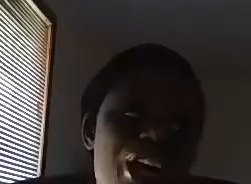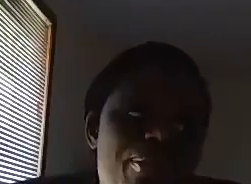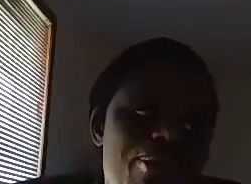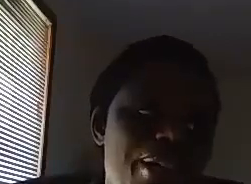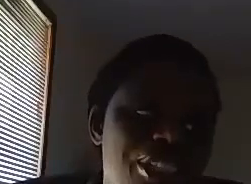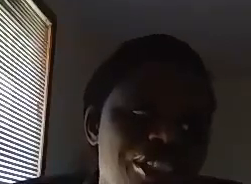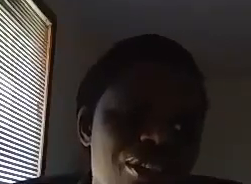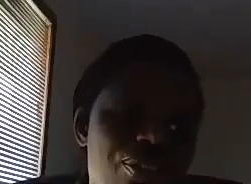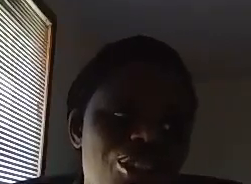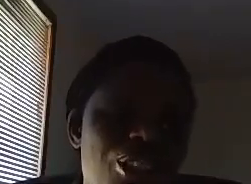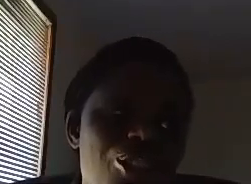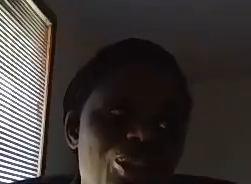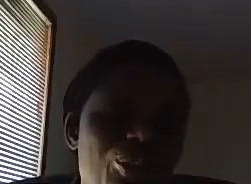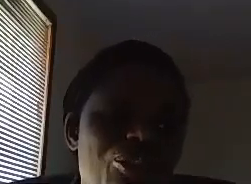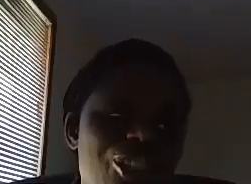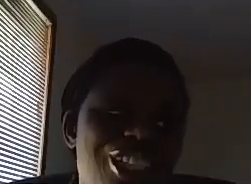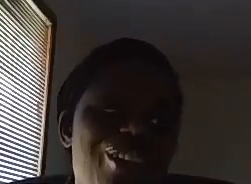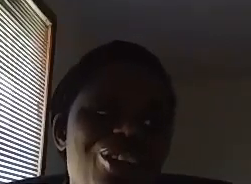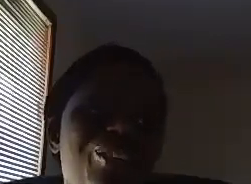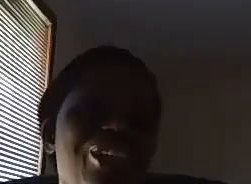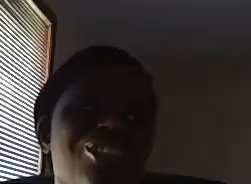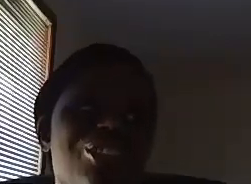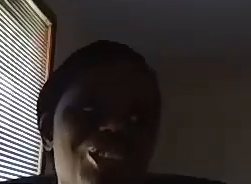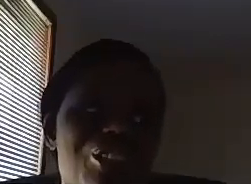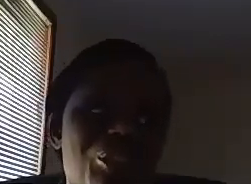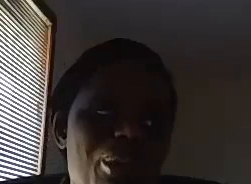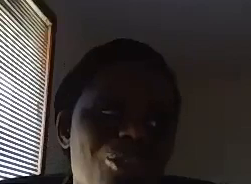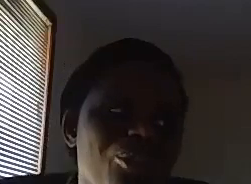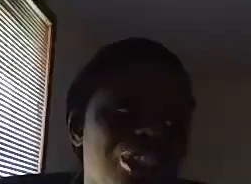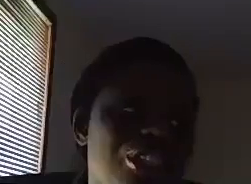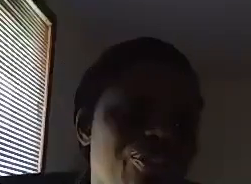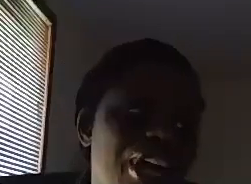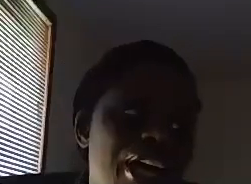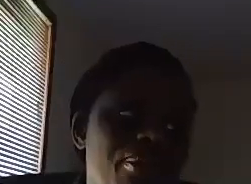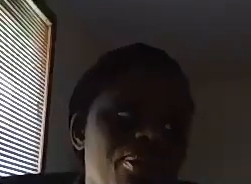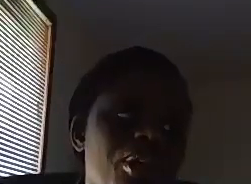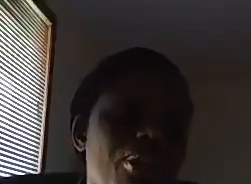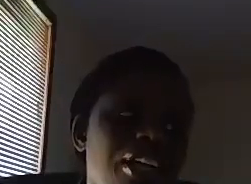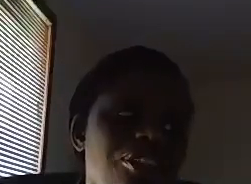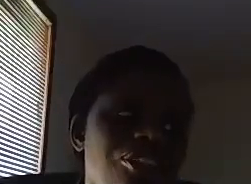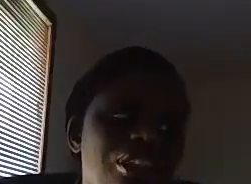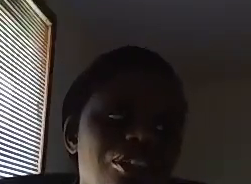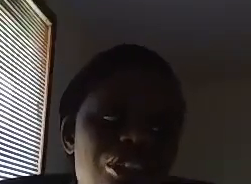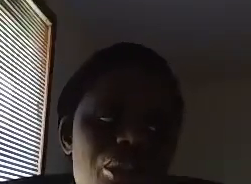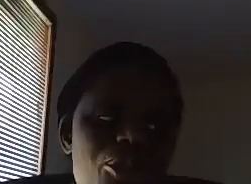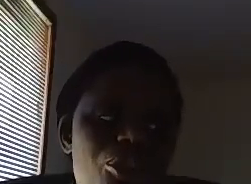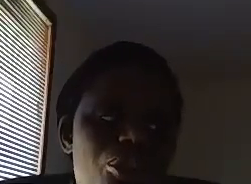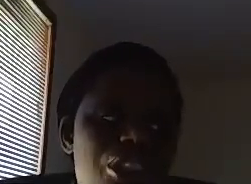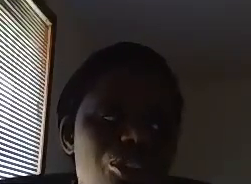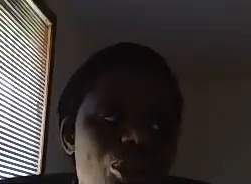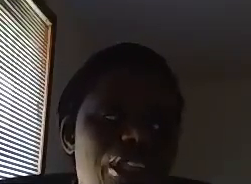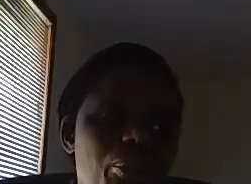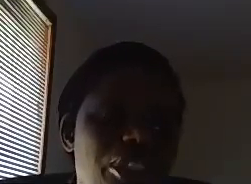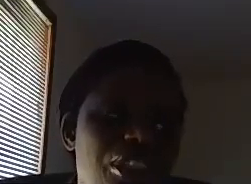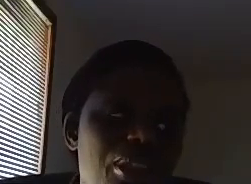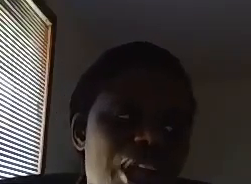through trauma by myself. So first thing I'm gonna make sure is there's a mentor. That if I have Black students, disabled